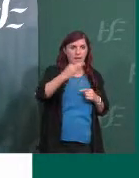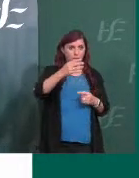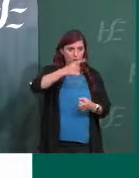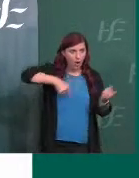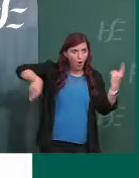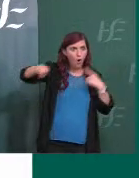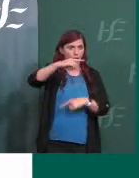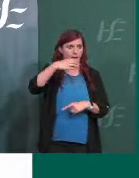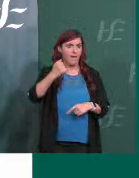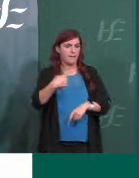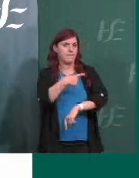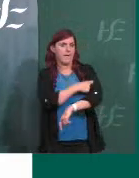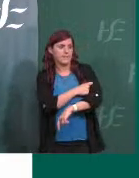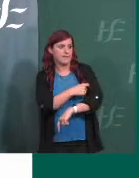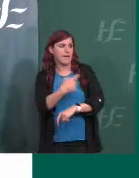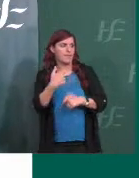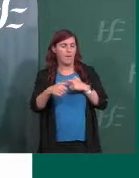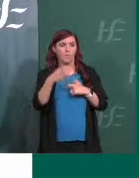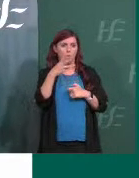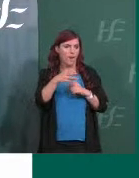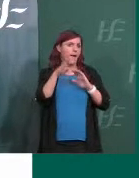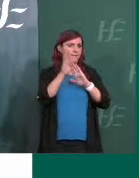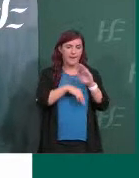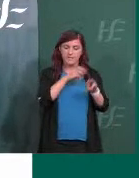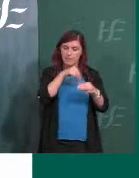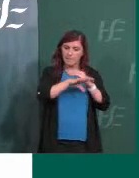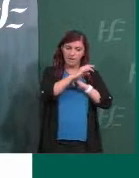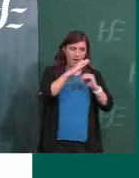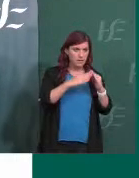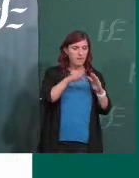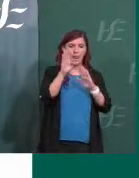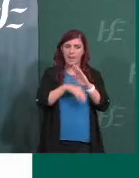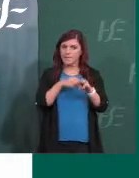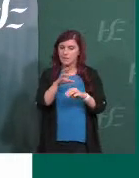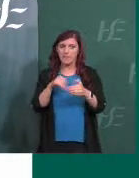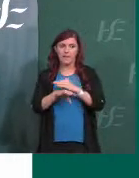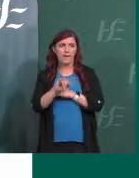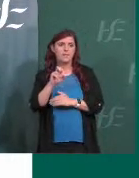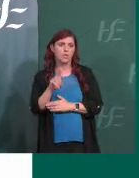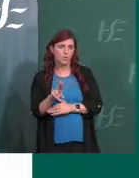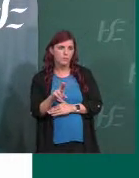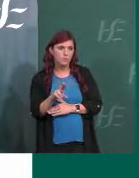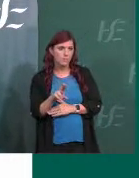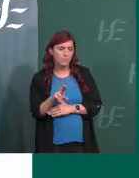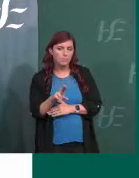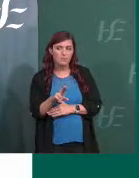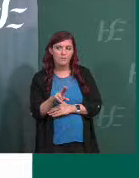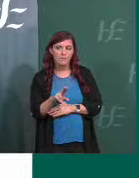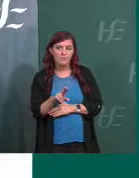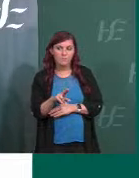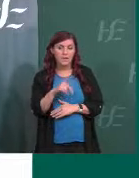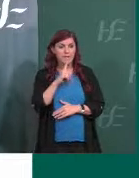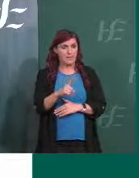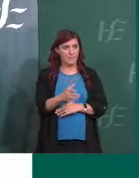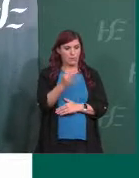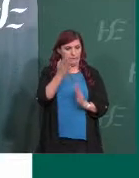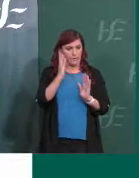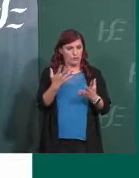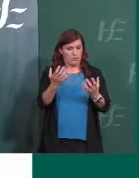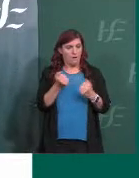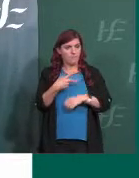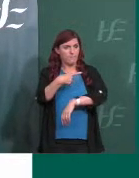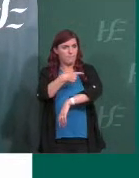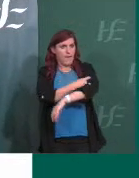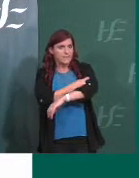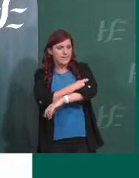less people, as Paul has said, in ICU and in the hospital. Vaccines are great, but even if you have your vaccine seatbelt,